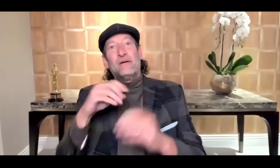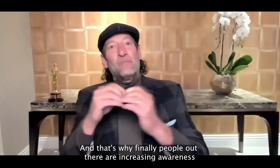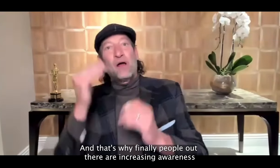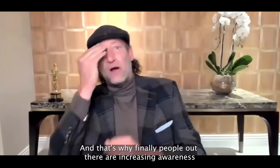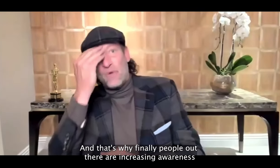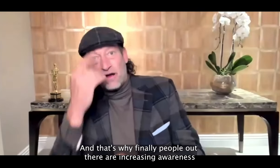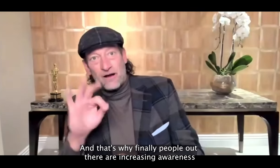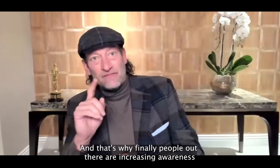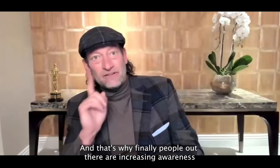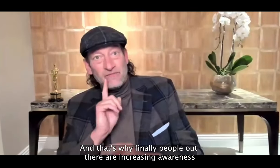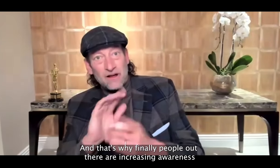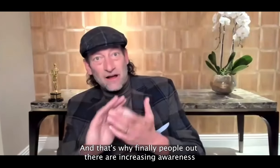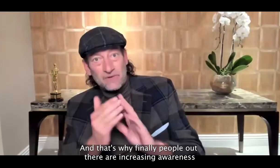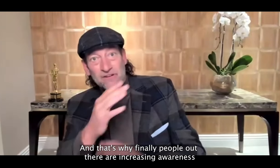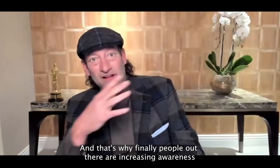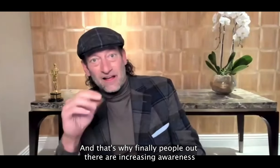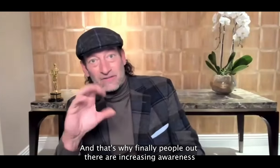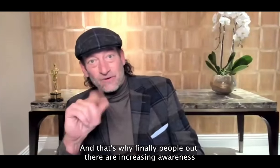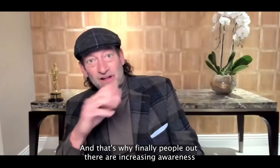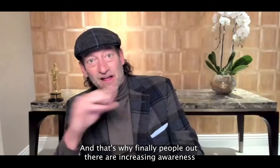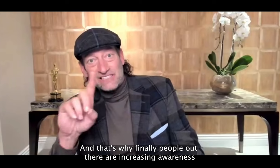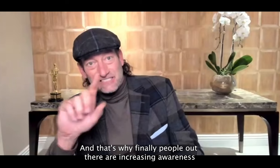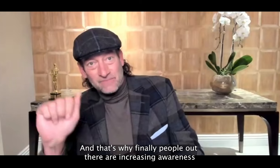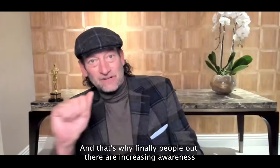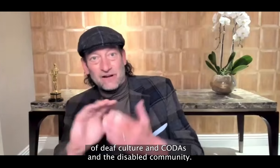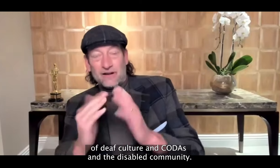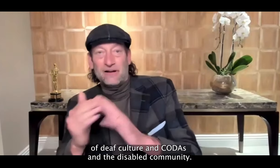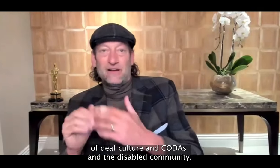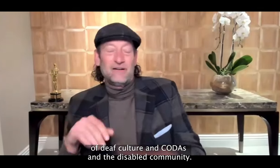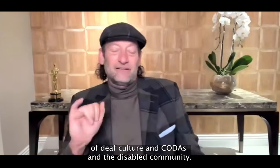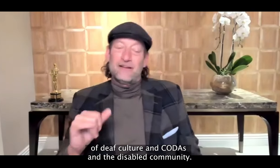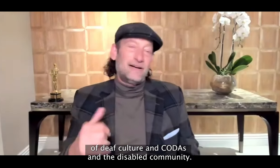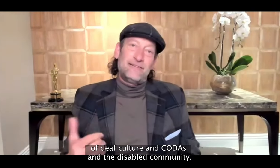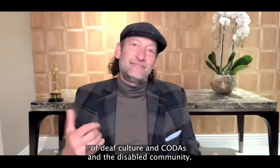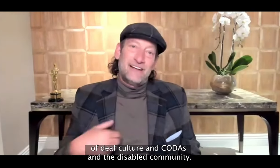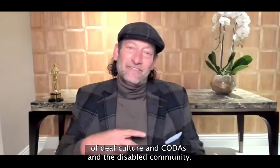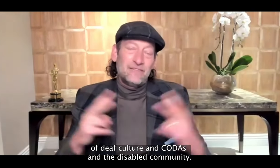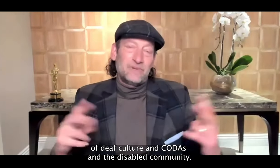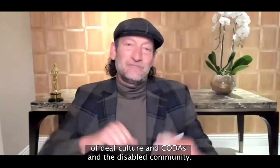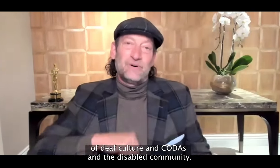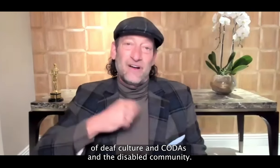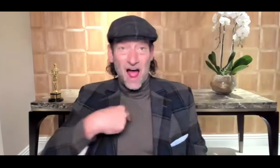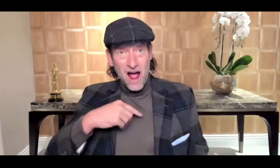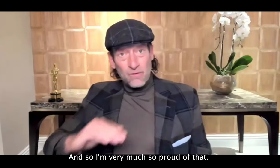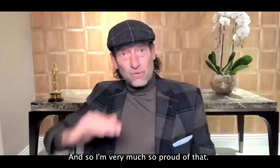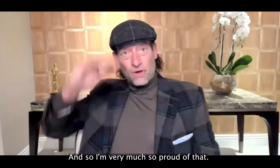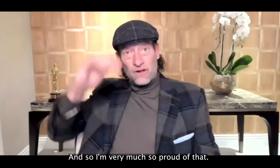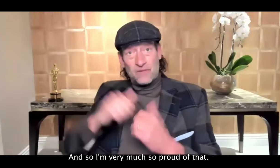And that's why finally people out there are increasing awareness of deaf culture and CODAs and the disabled community. And so I'm very